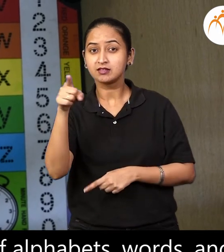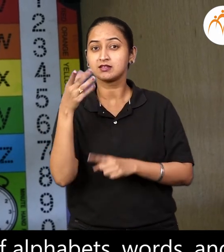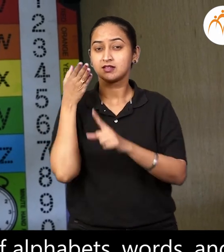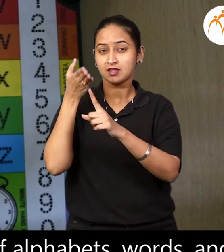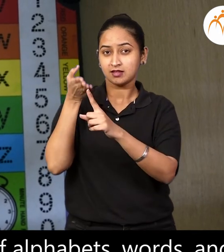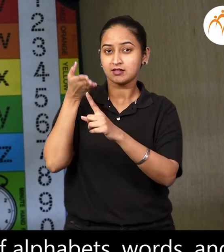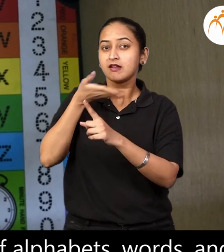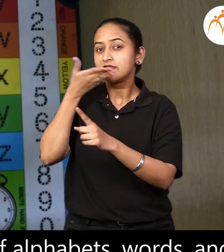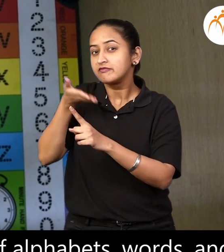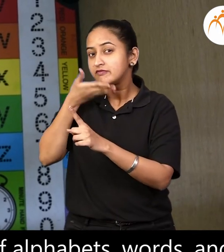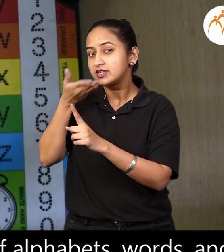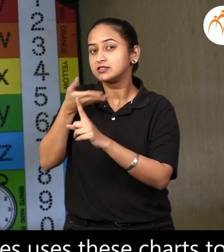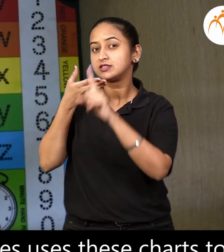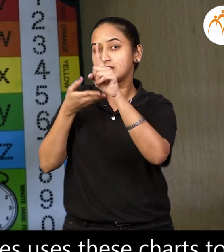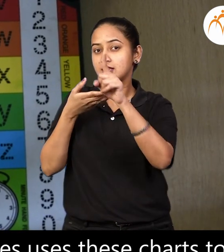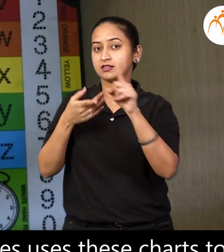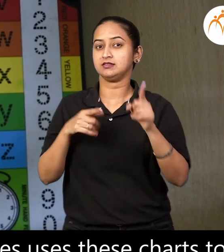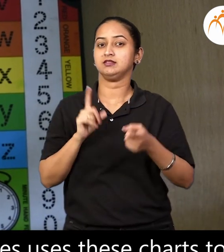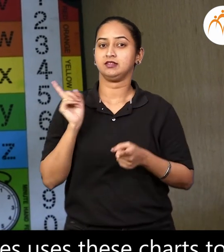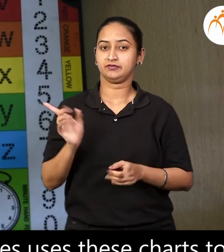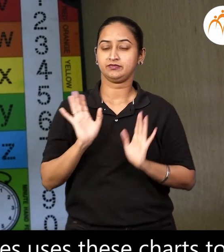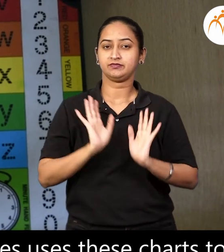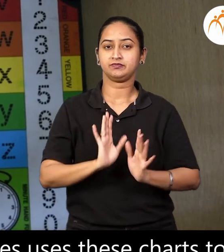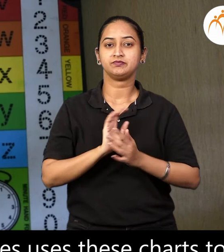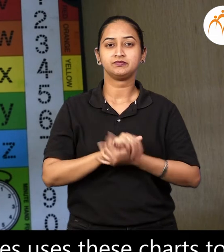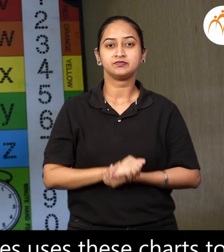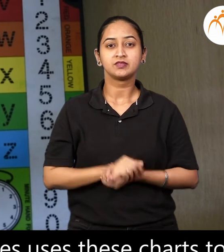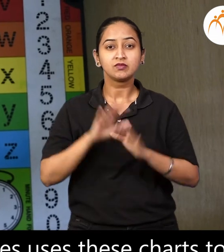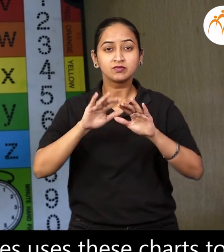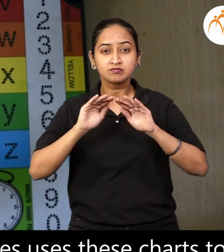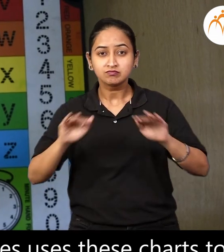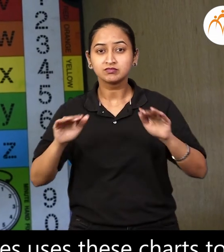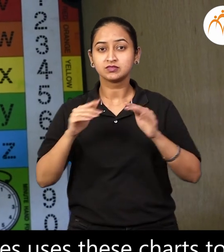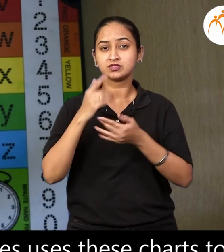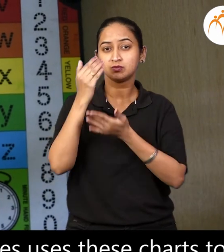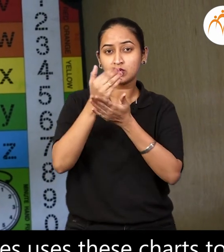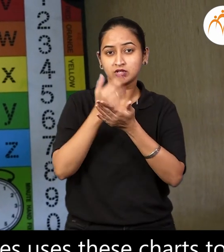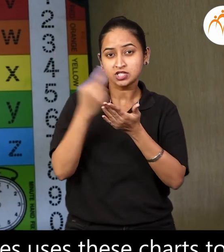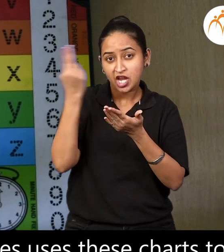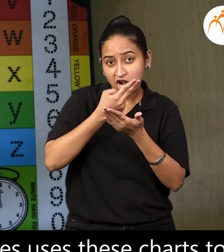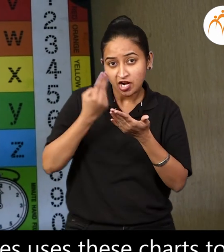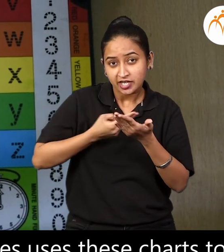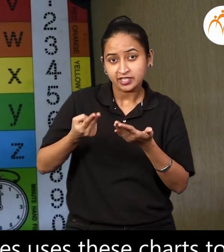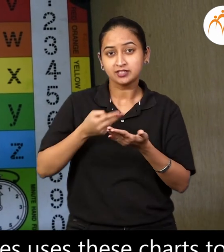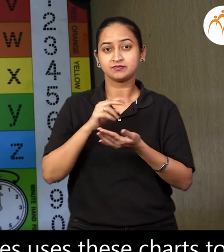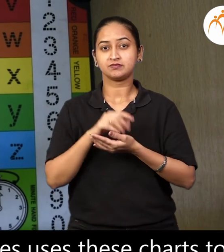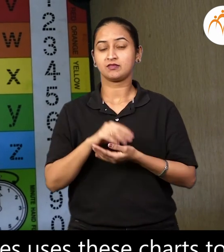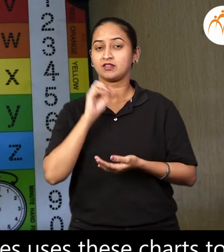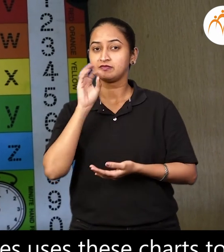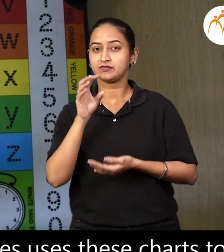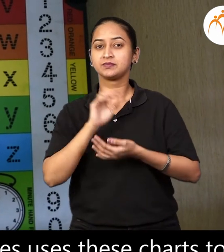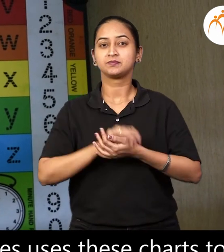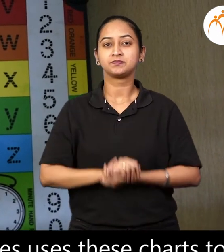and numbers. Salim's teacher sometimes uses these